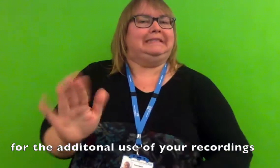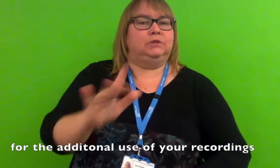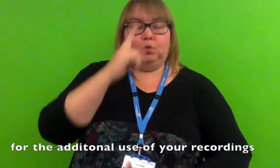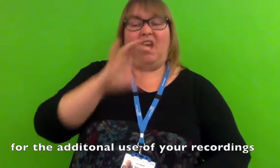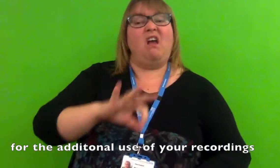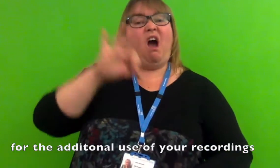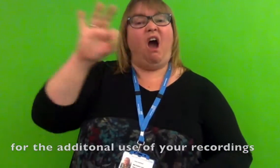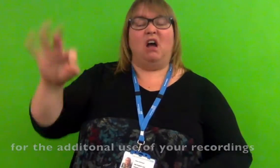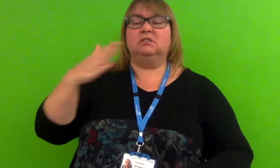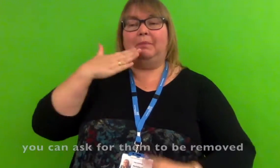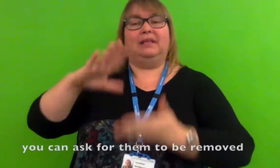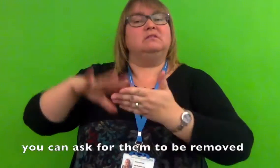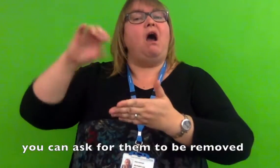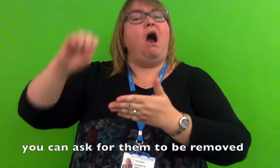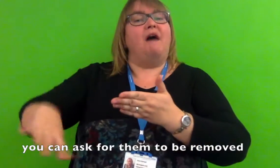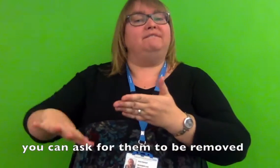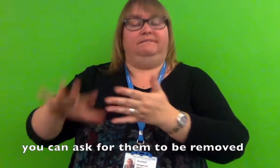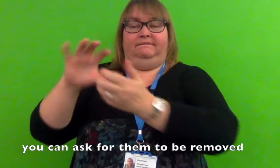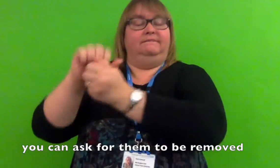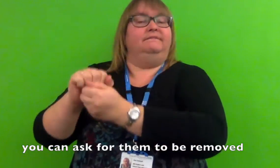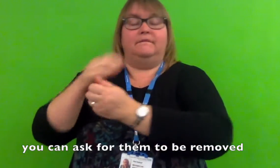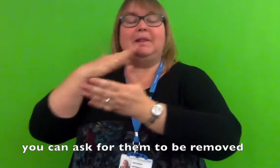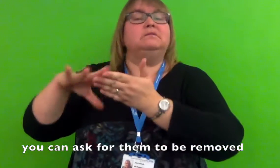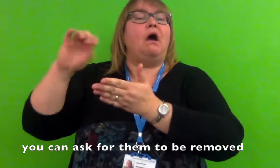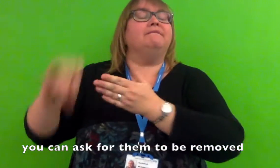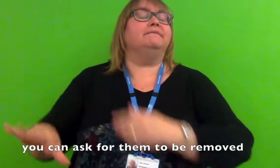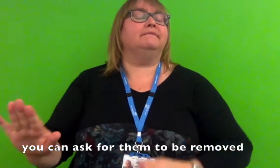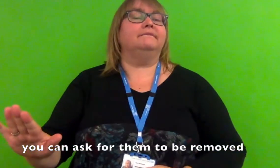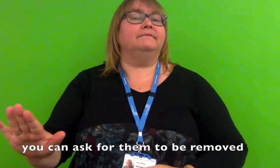recordings, you can ask for them to be removed.